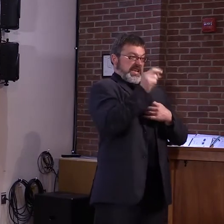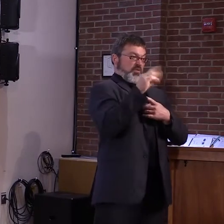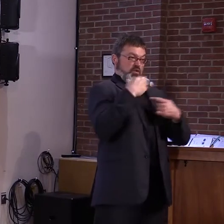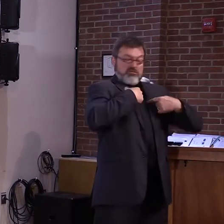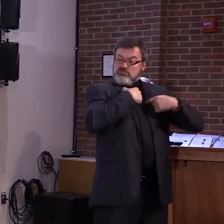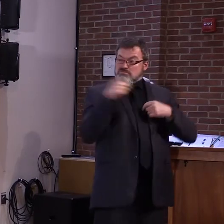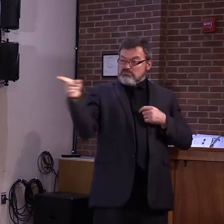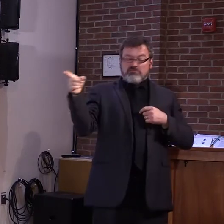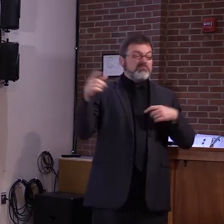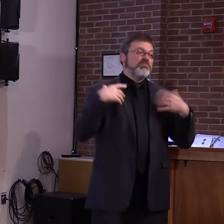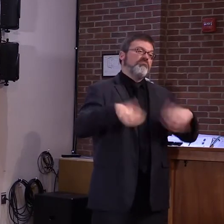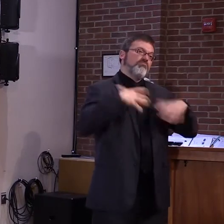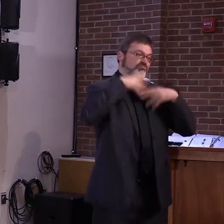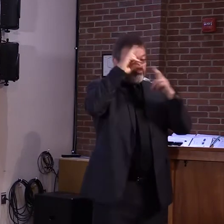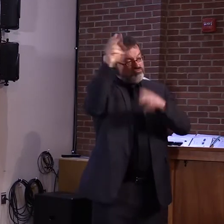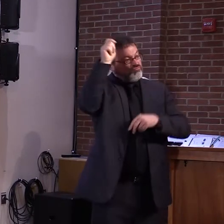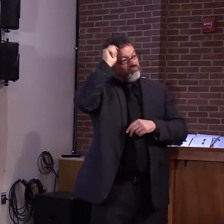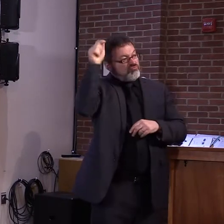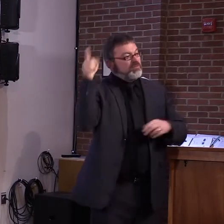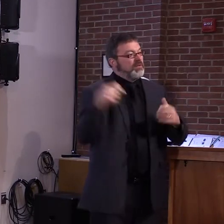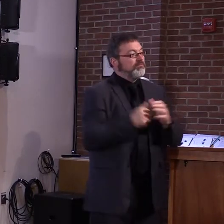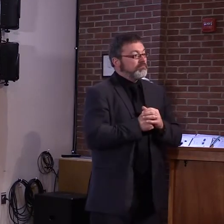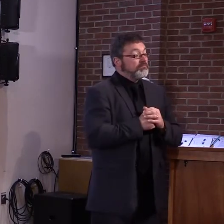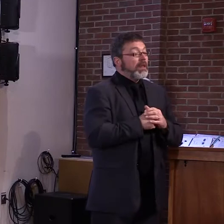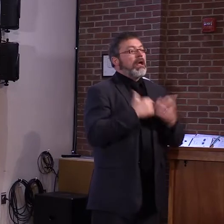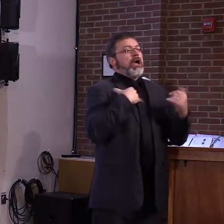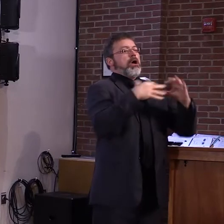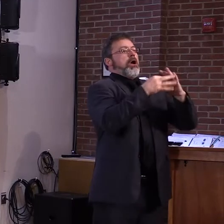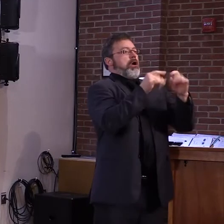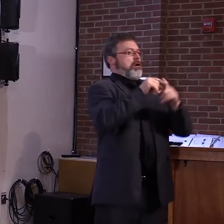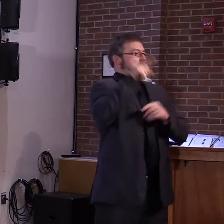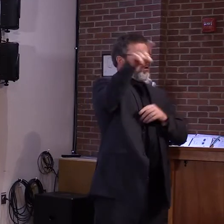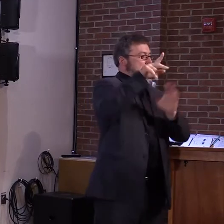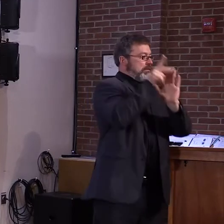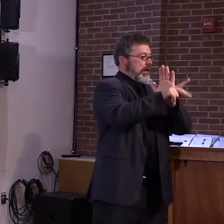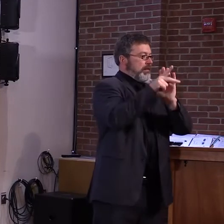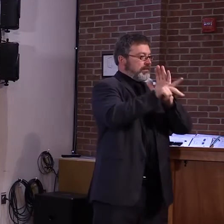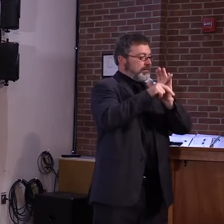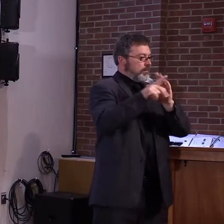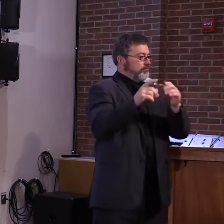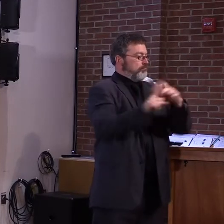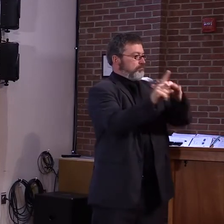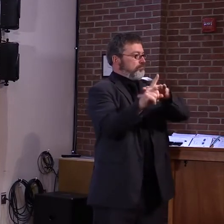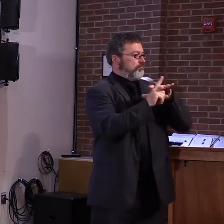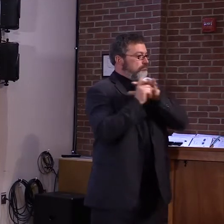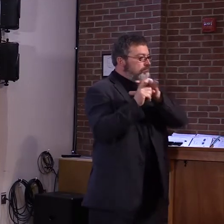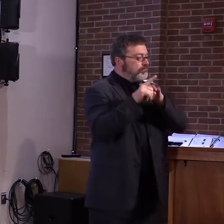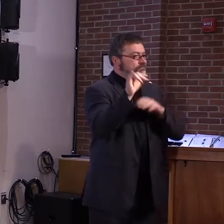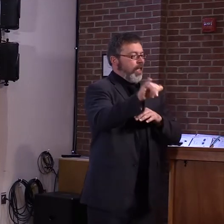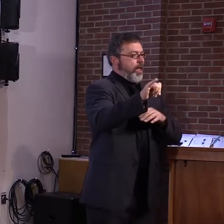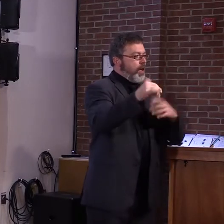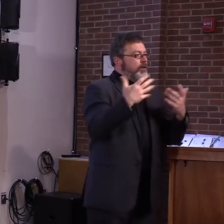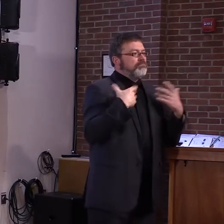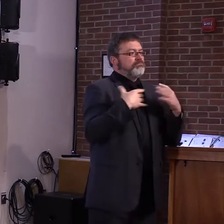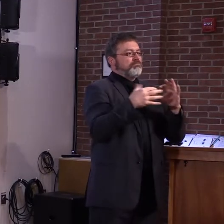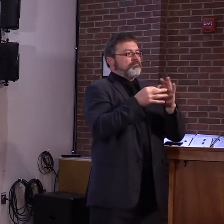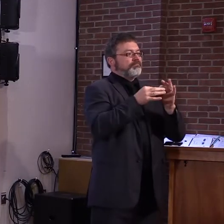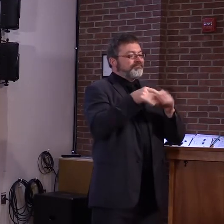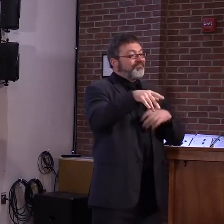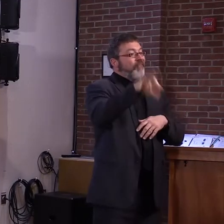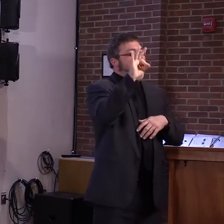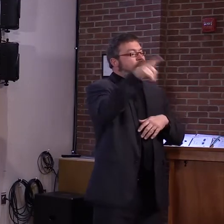a little more than a week ago, we began investigating an outbreak of cases associated with a private party at the Summit